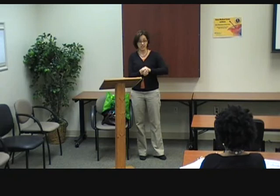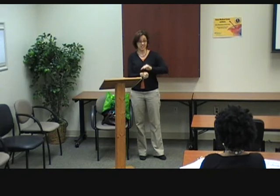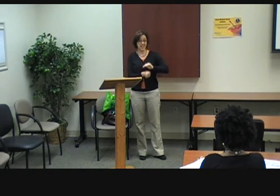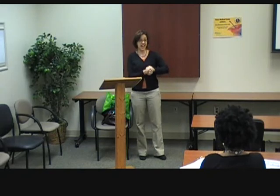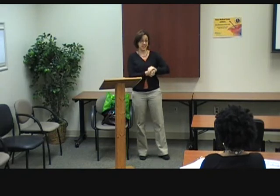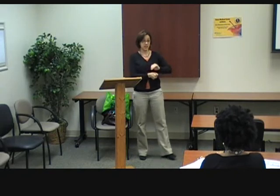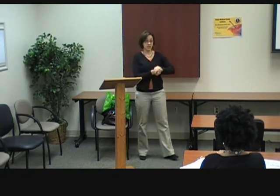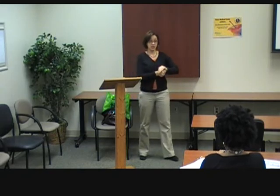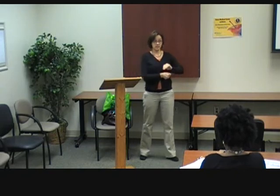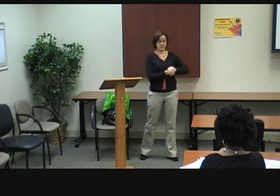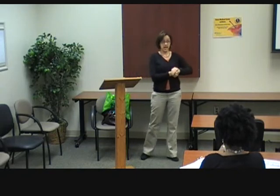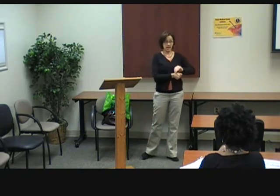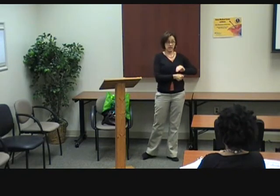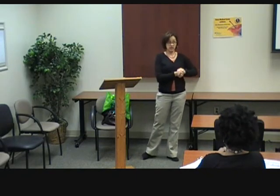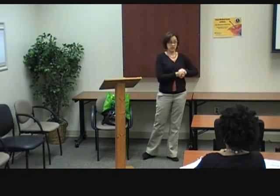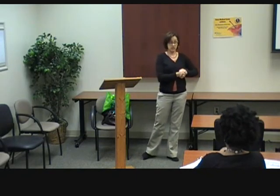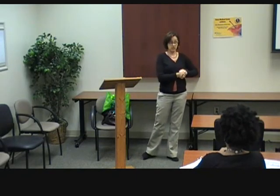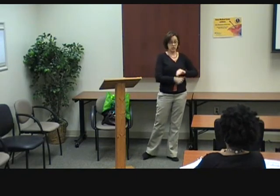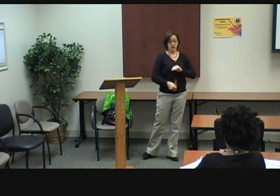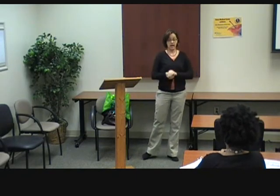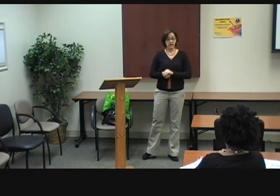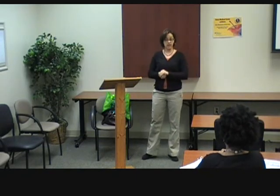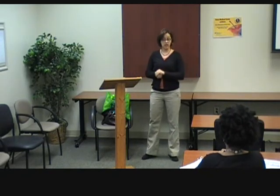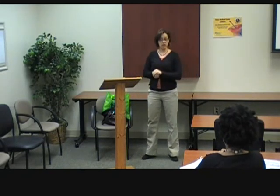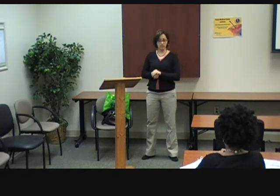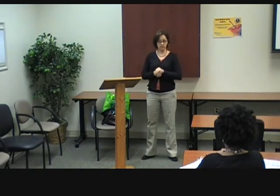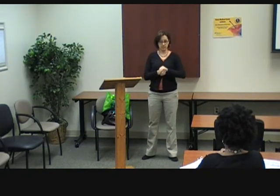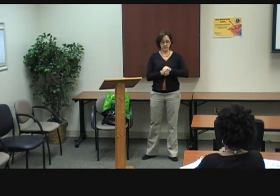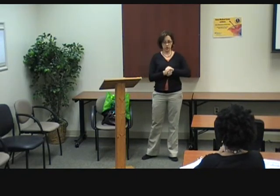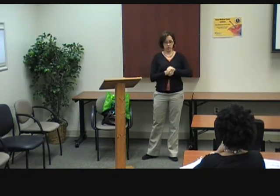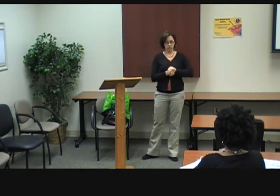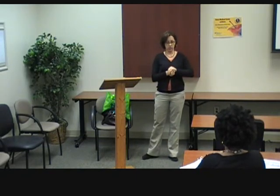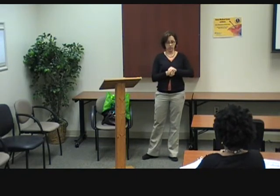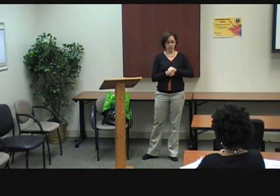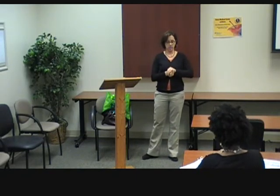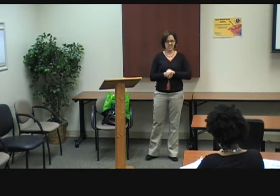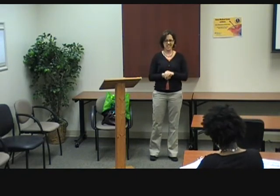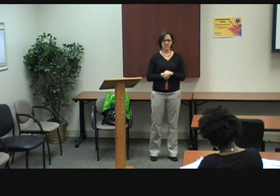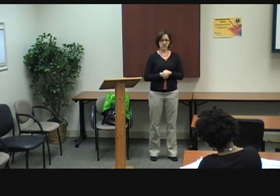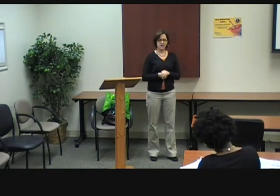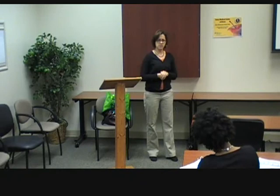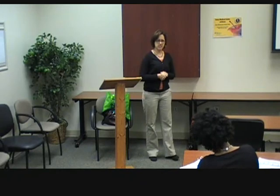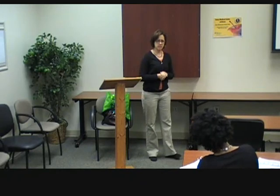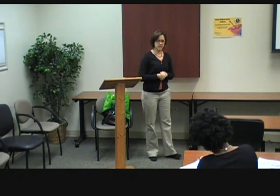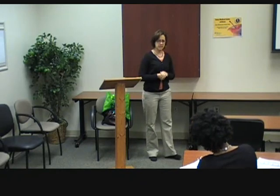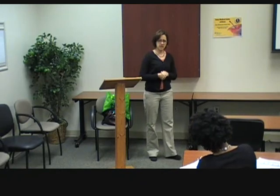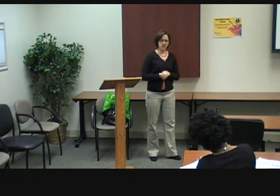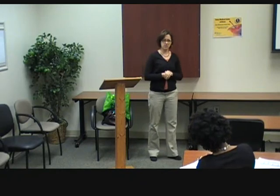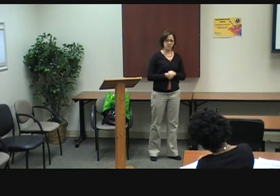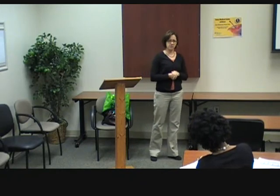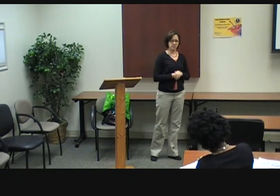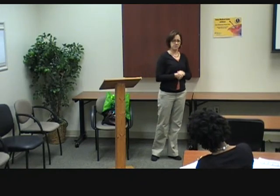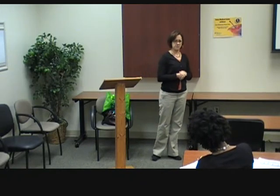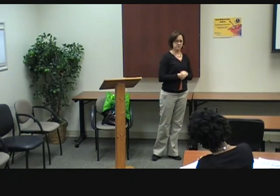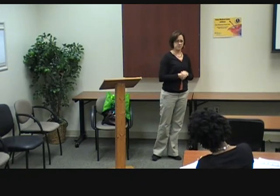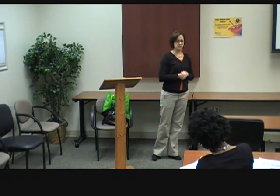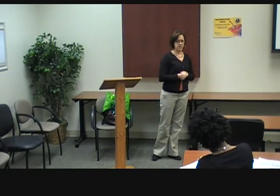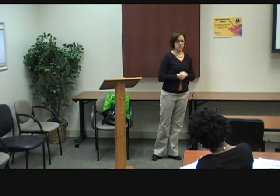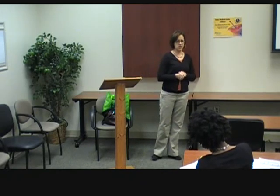This is hide. This is hide. I hit it. This is my turtle. Any other animals anybody can think of that you want to